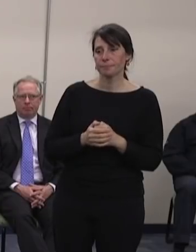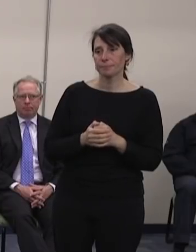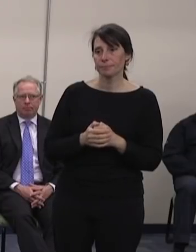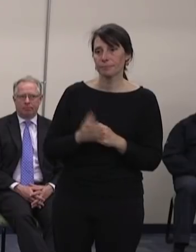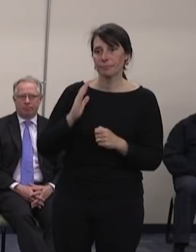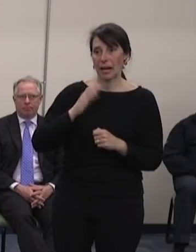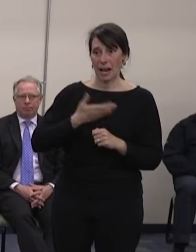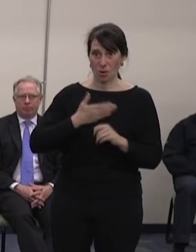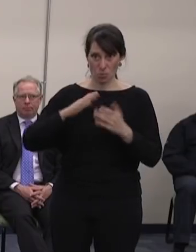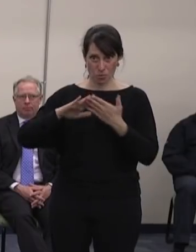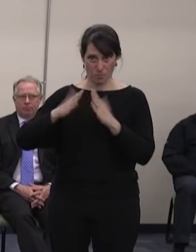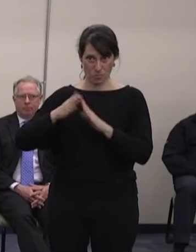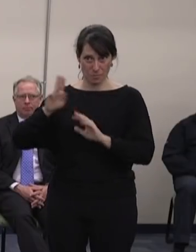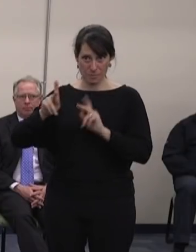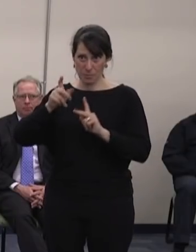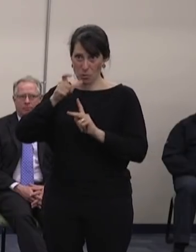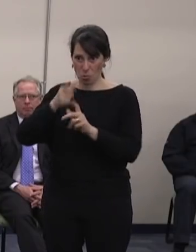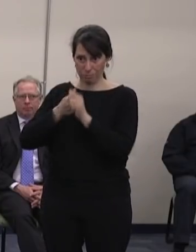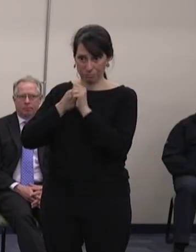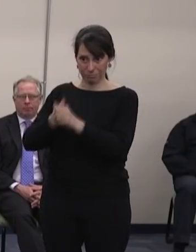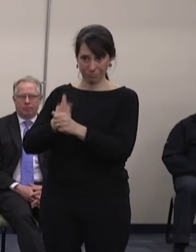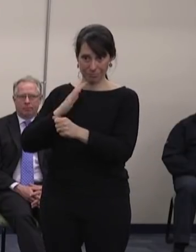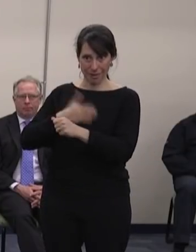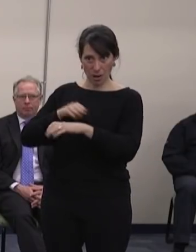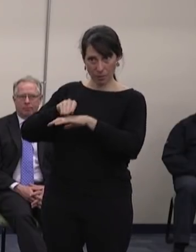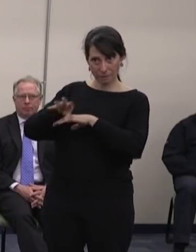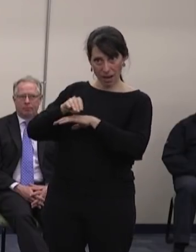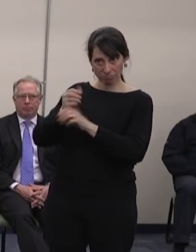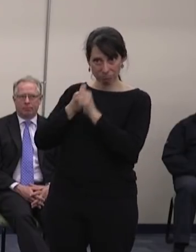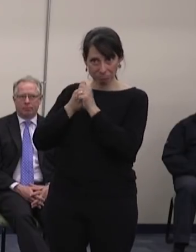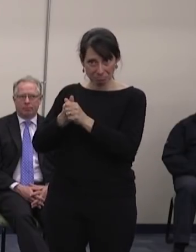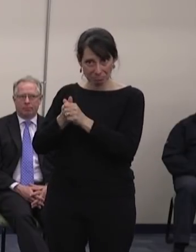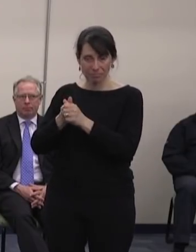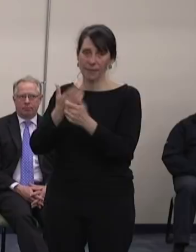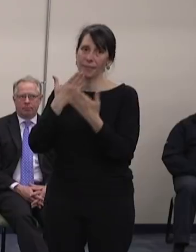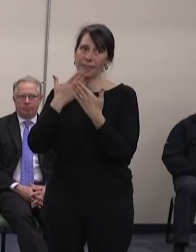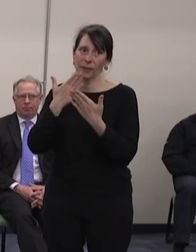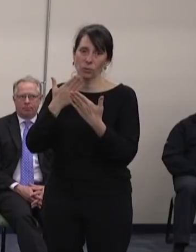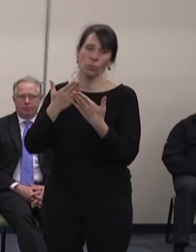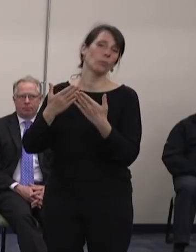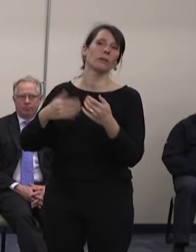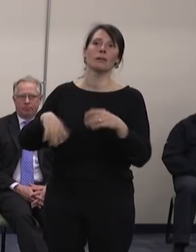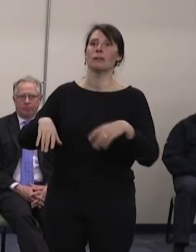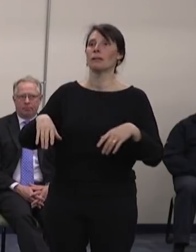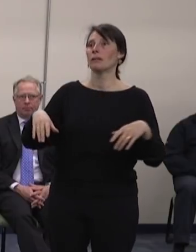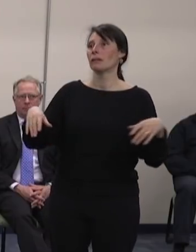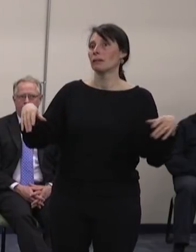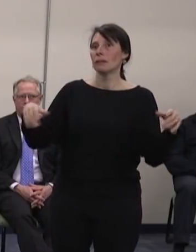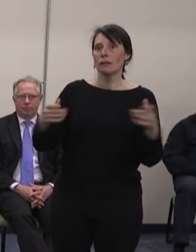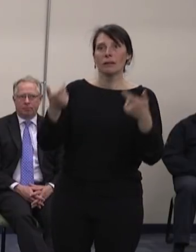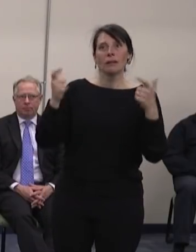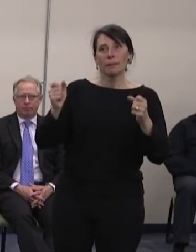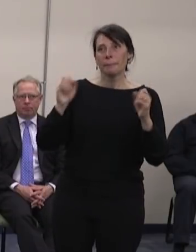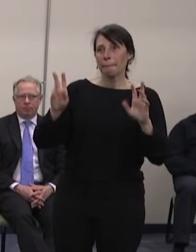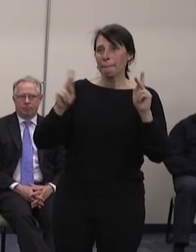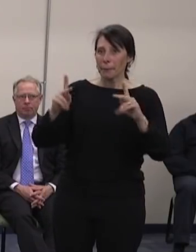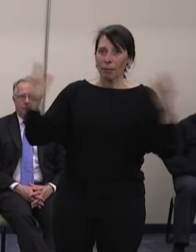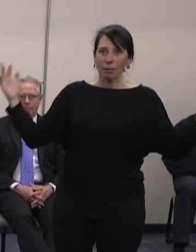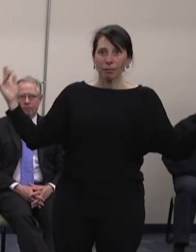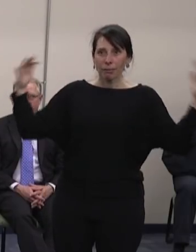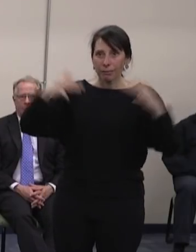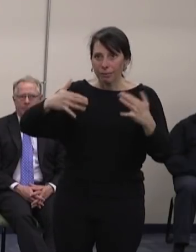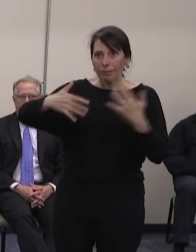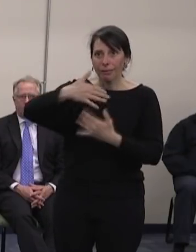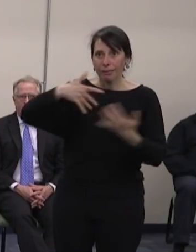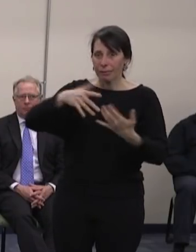have been complying with our guidance by limiting mass gatherings, staying home when they are